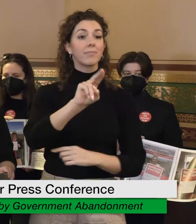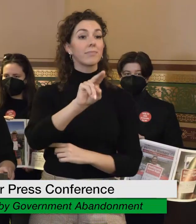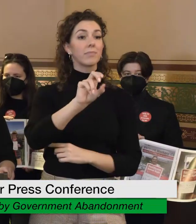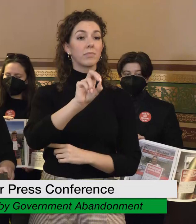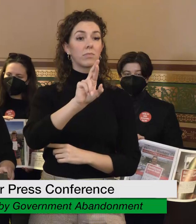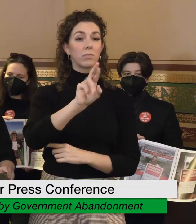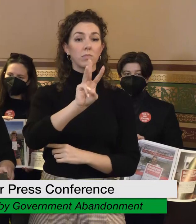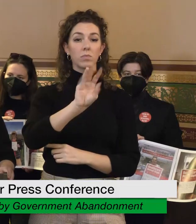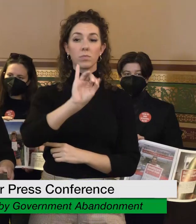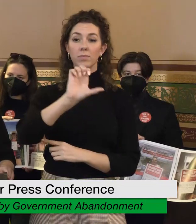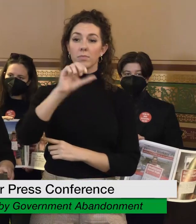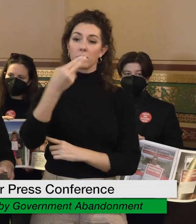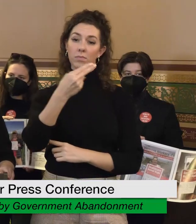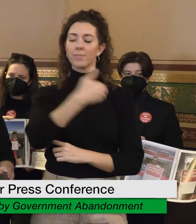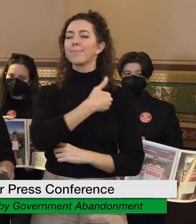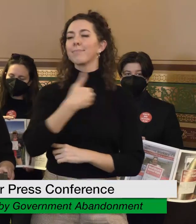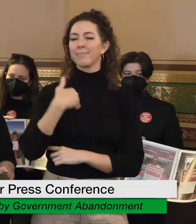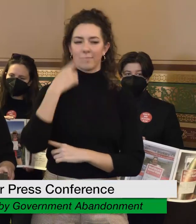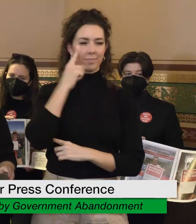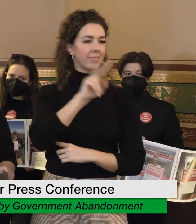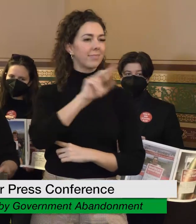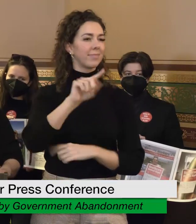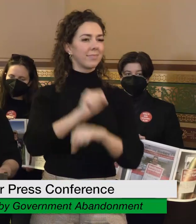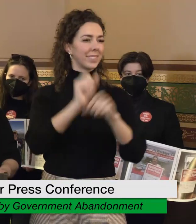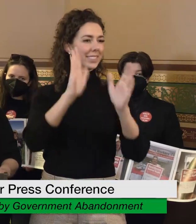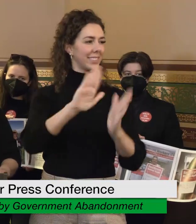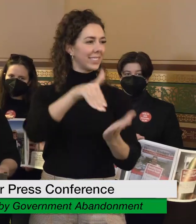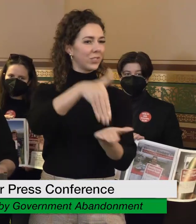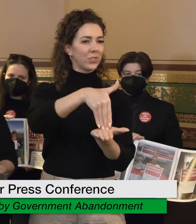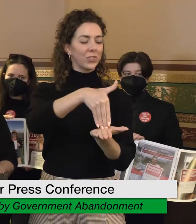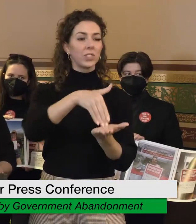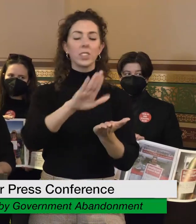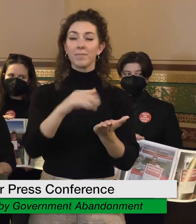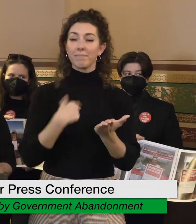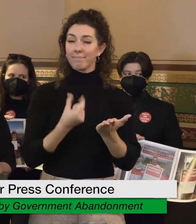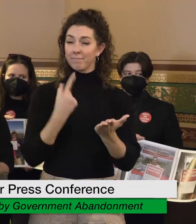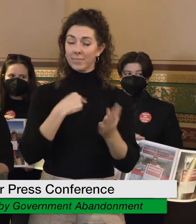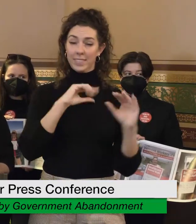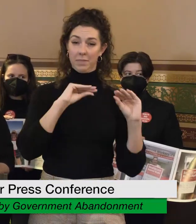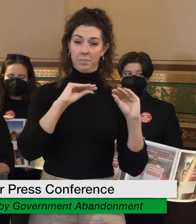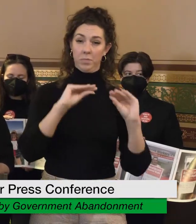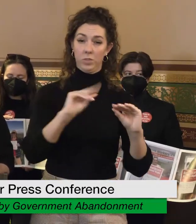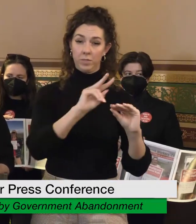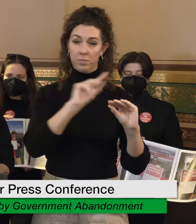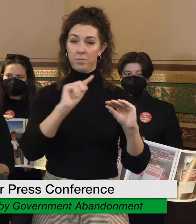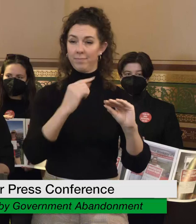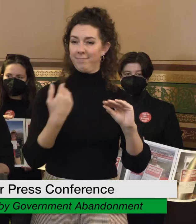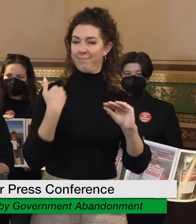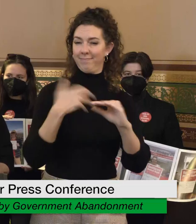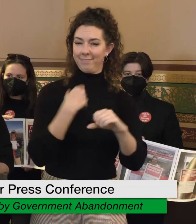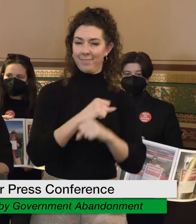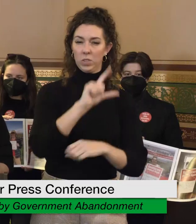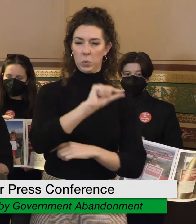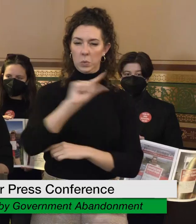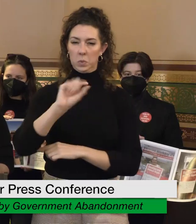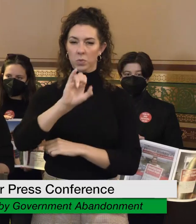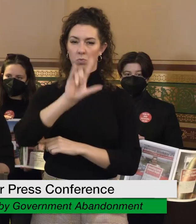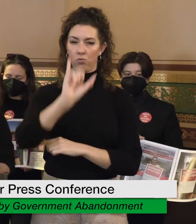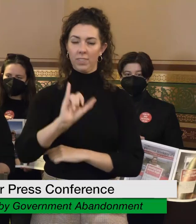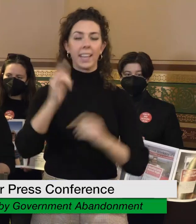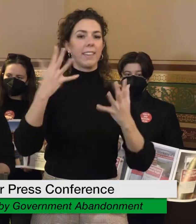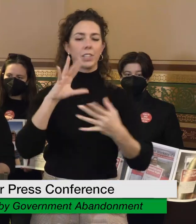and I'm a member of the Vermont Workers Center. Right after I moved to Vermont in July of 2020, I enrolled in